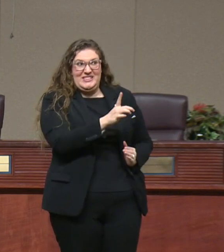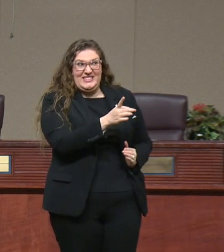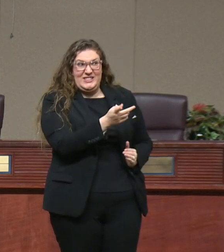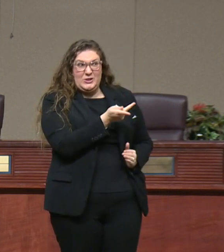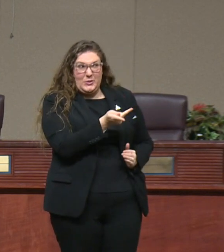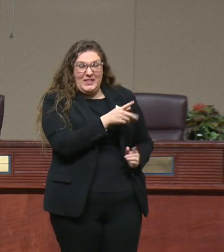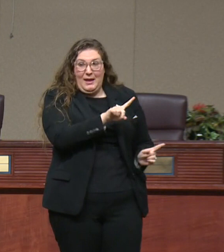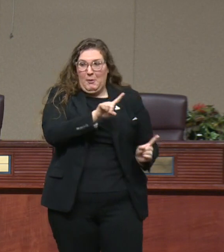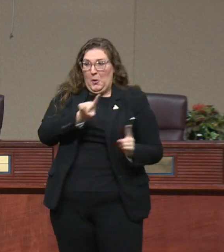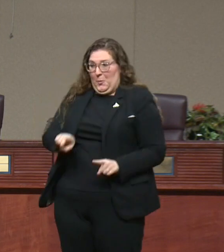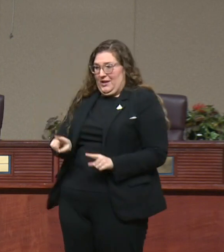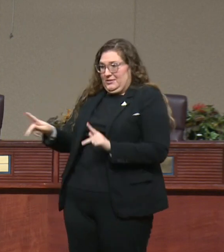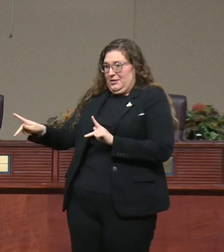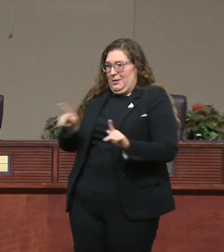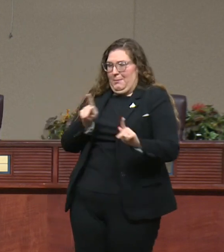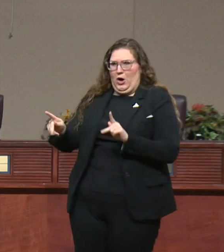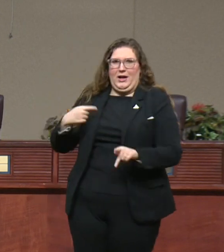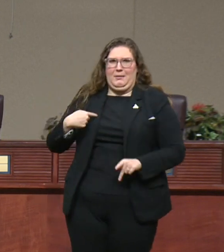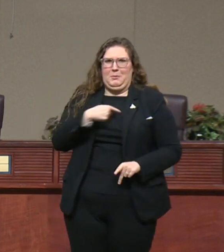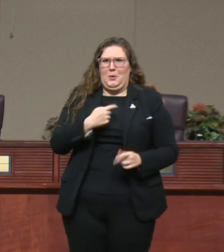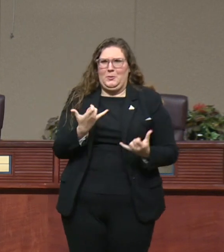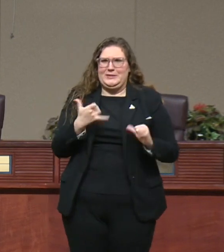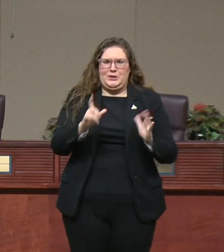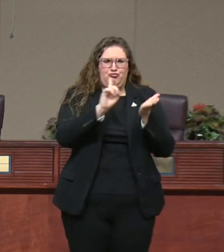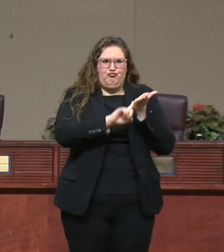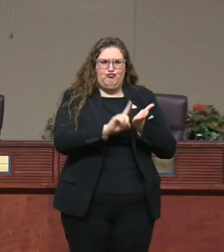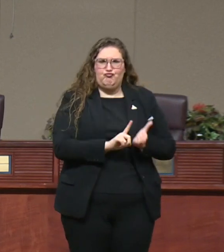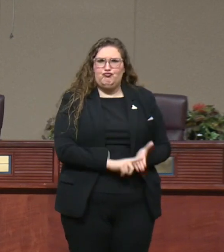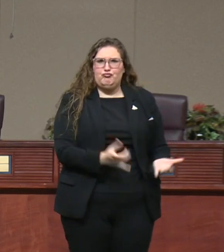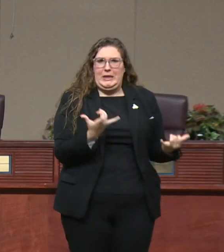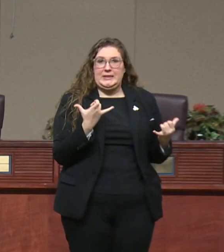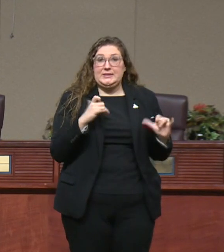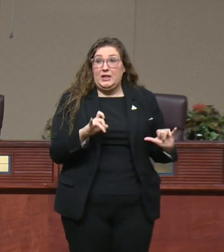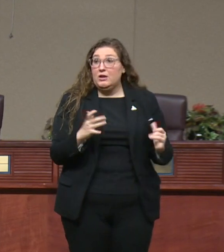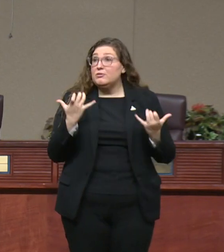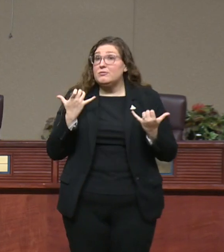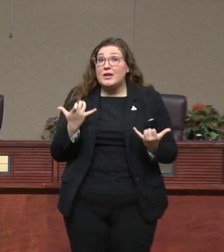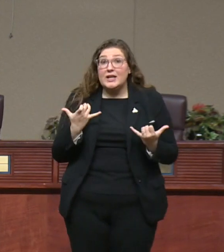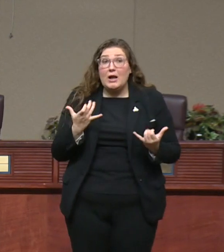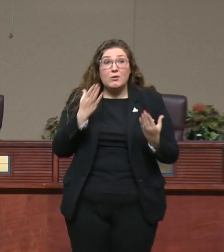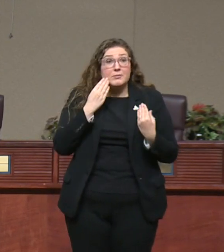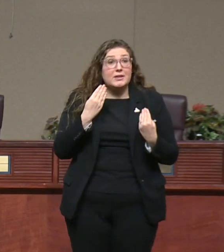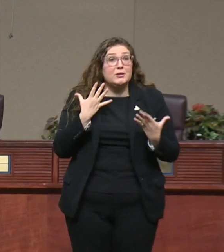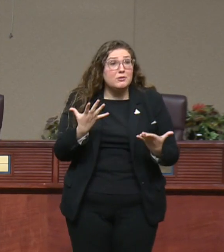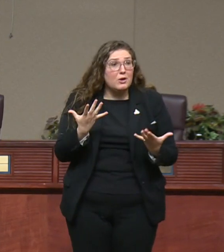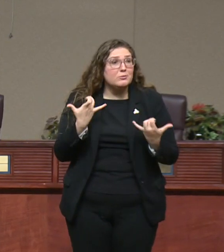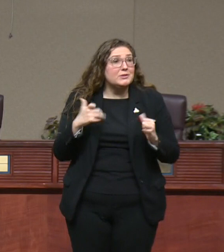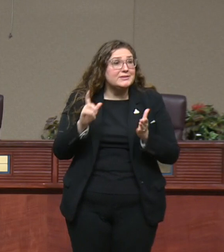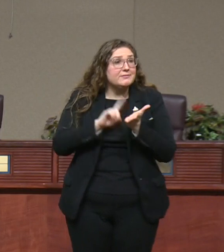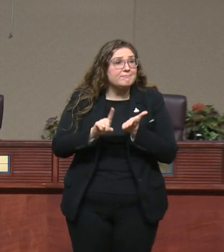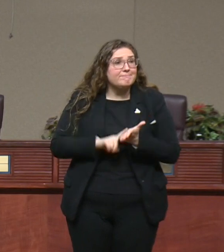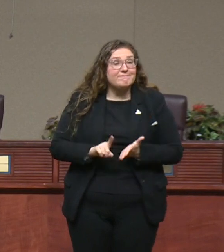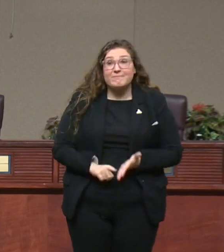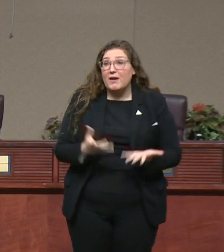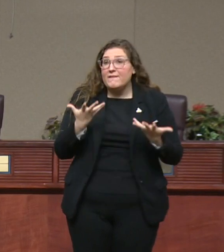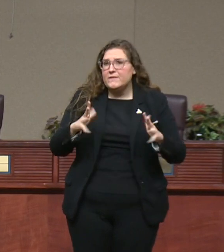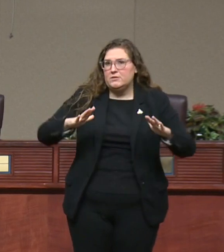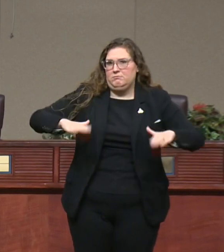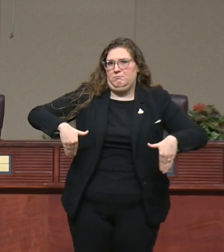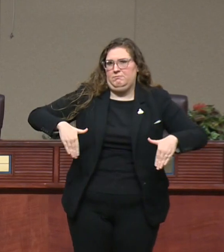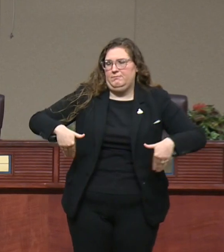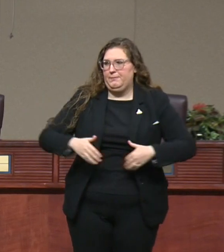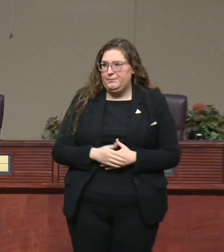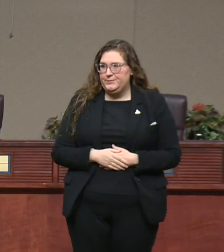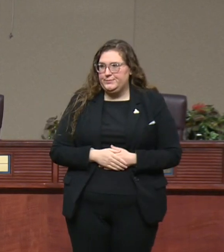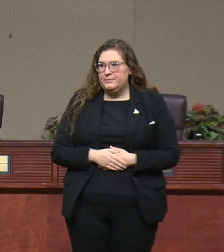to be an investigation. It's an open investigation that we will continue to carry out. I also want